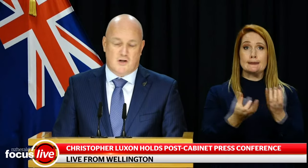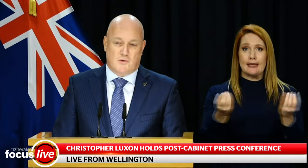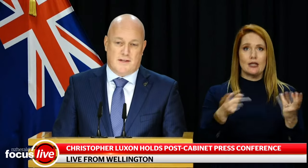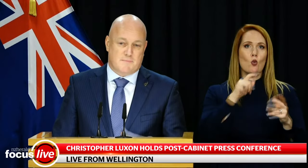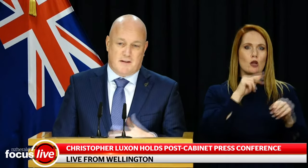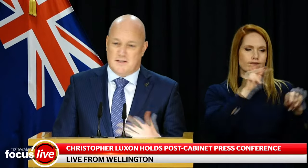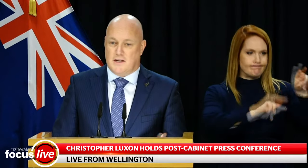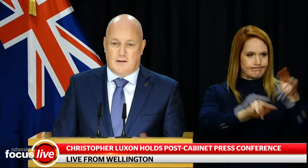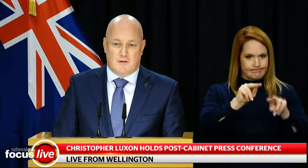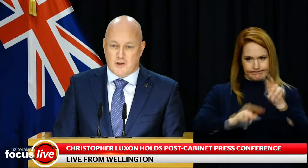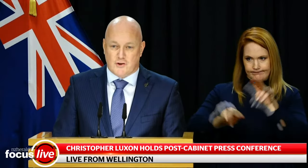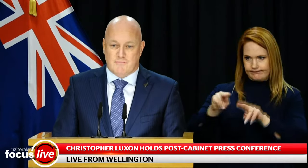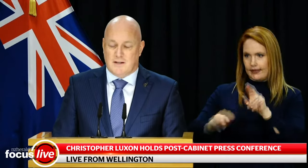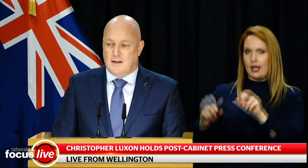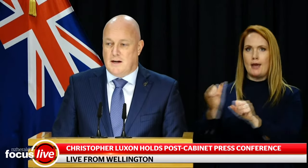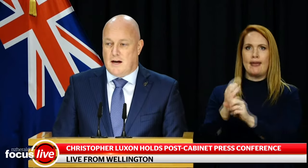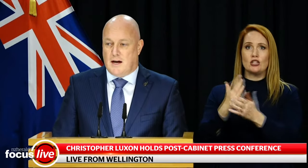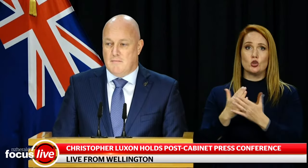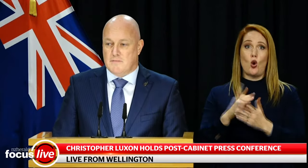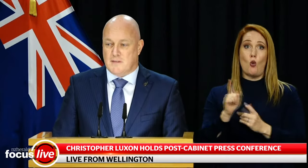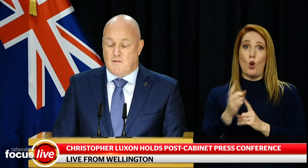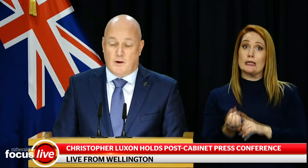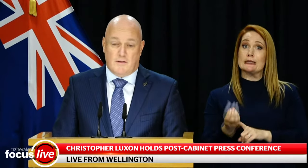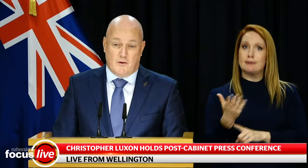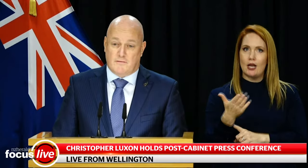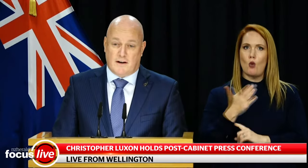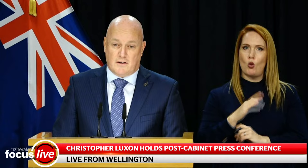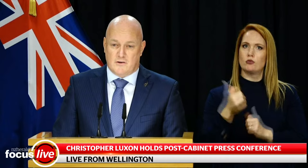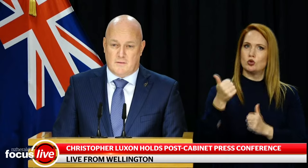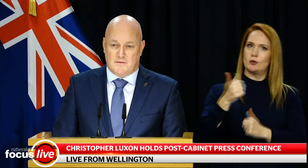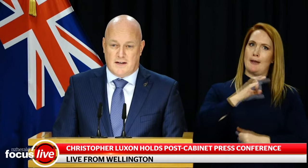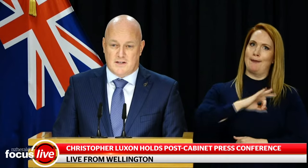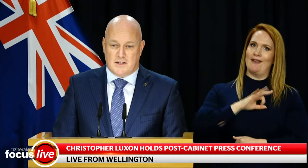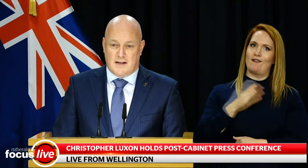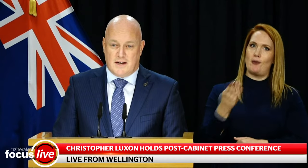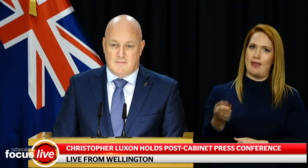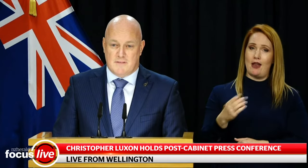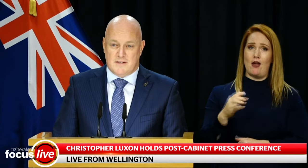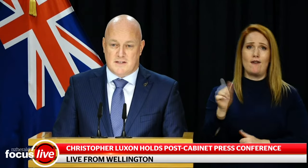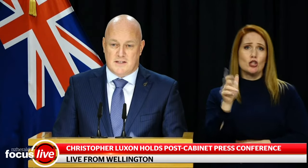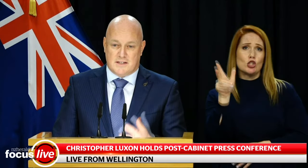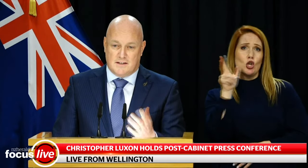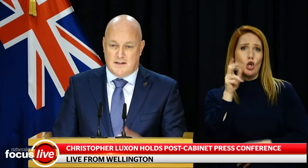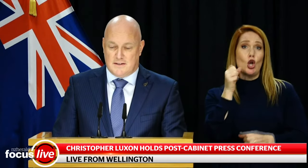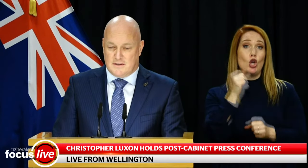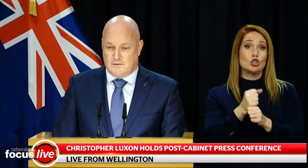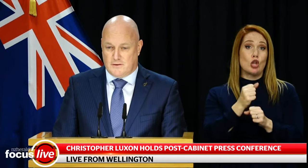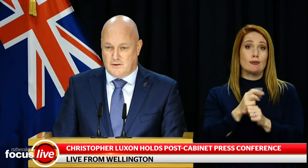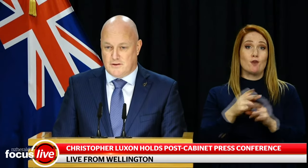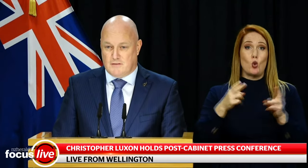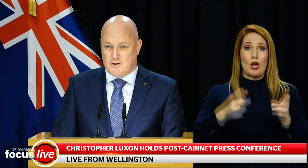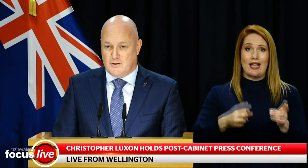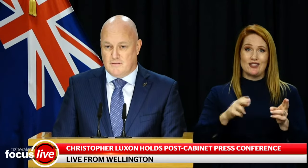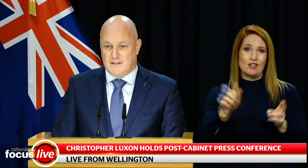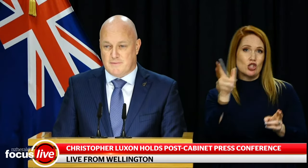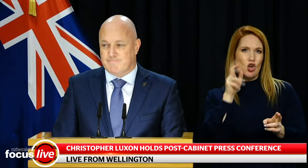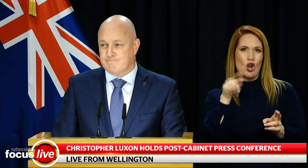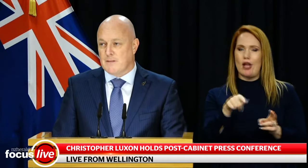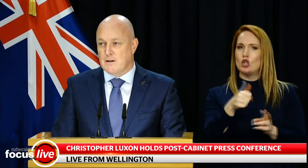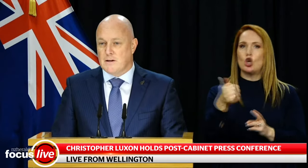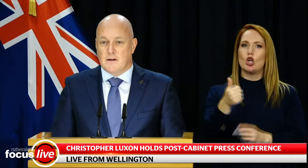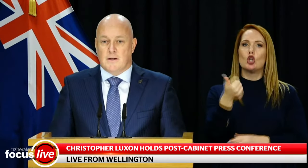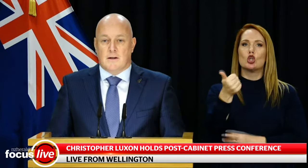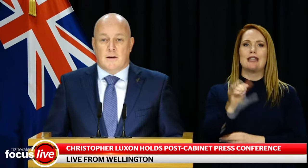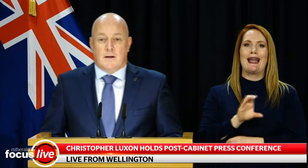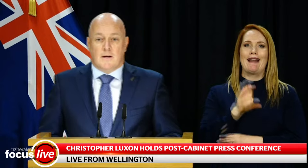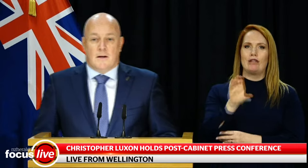place. We're making sure that spending is getting a return. Some of what I've heard, frankly, on Jobs for Nature is suggesting that it isn't a very good return on investment.